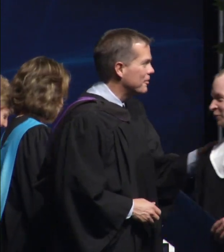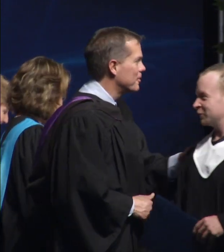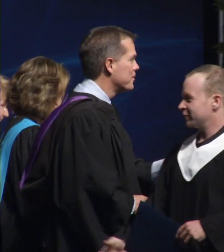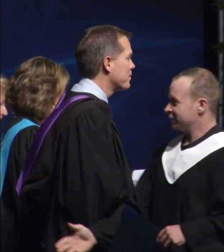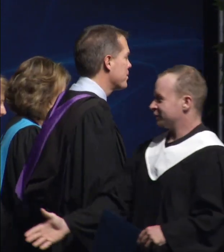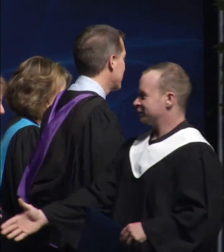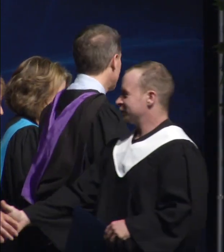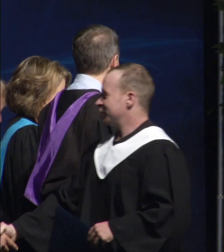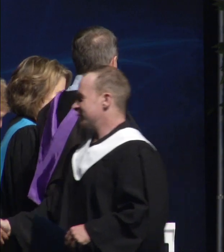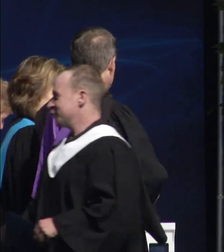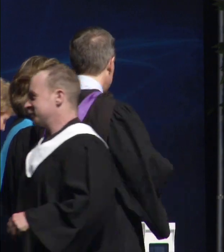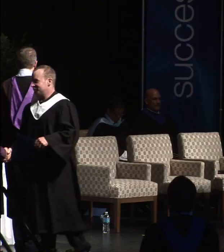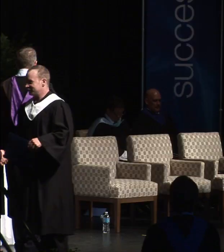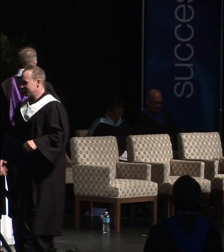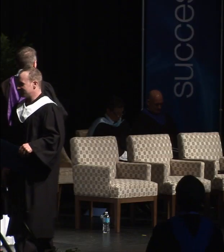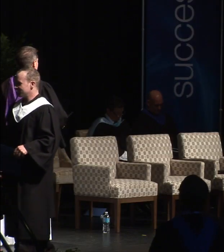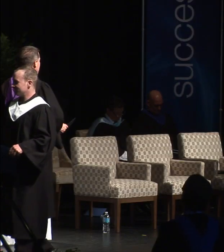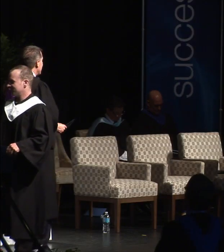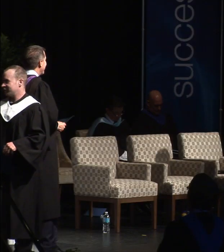Tyler James Deering.